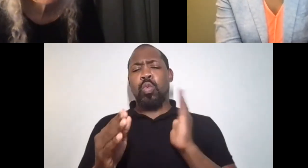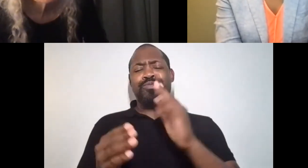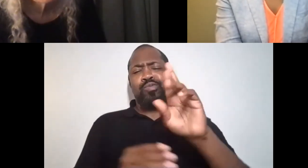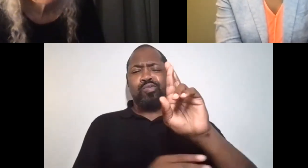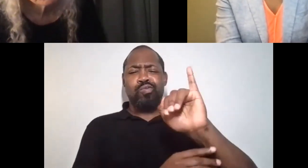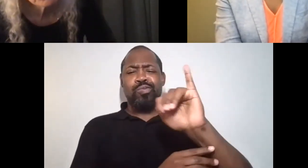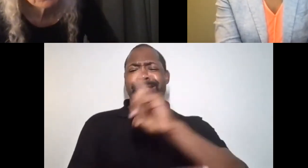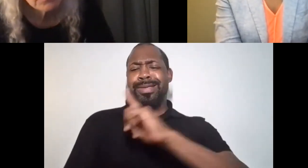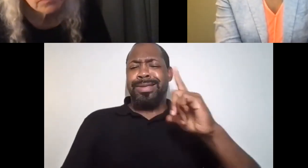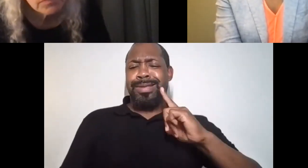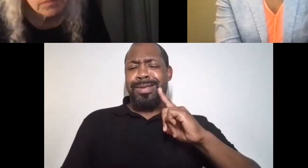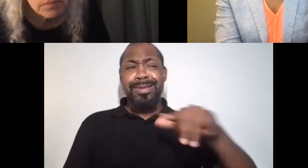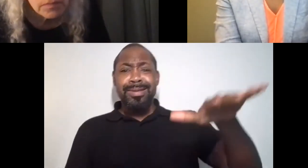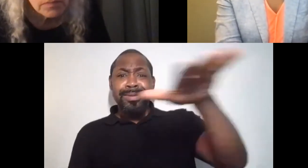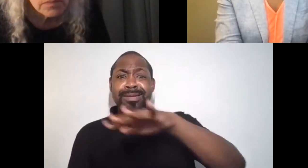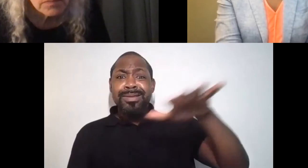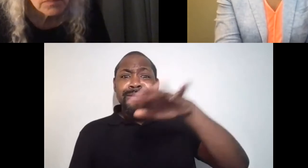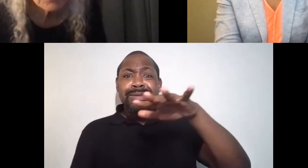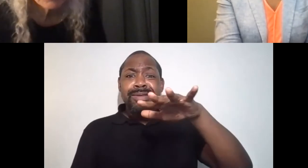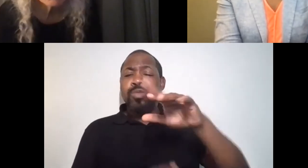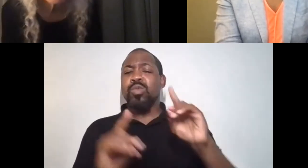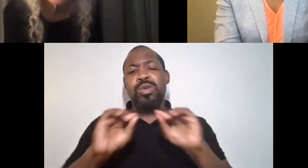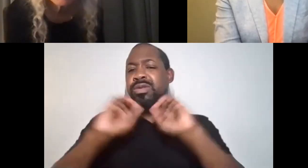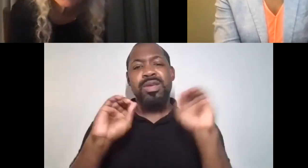said, or the Rhode Island legislatures,